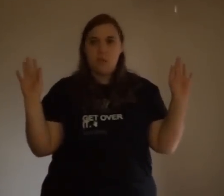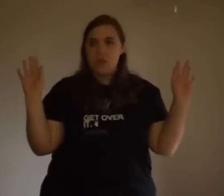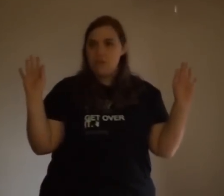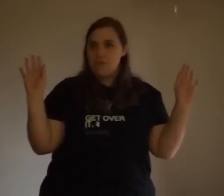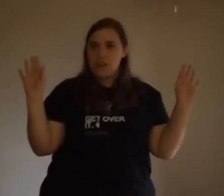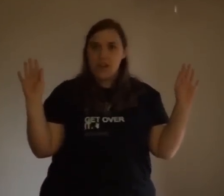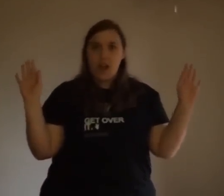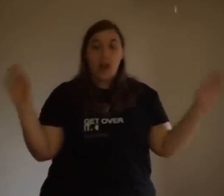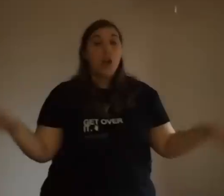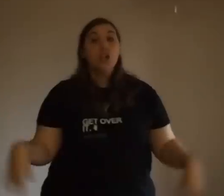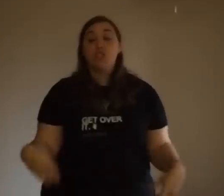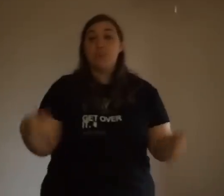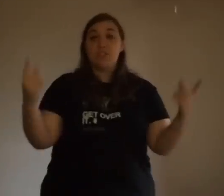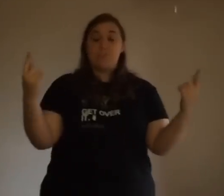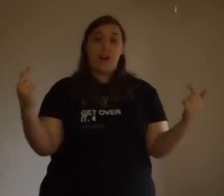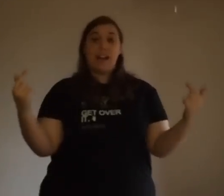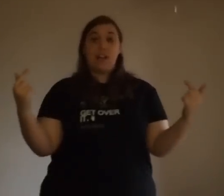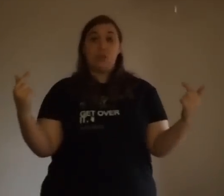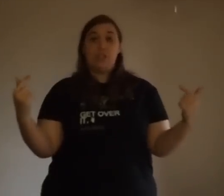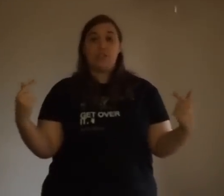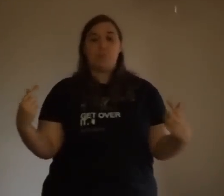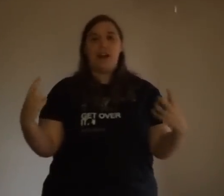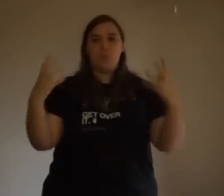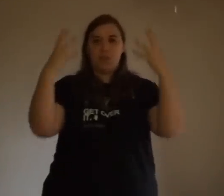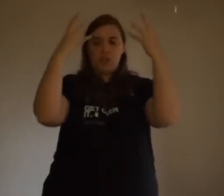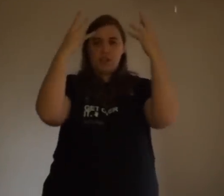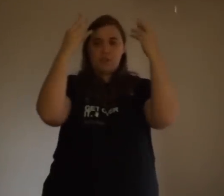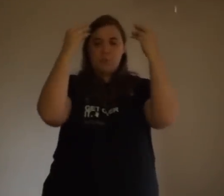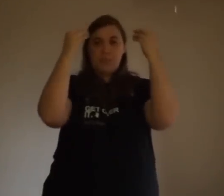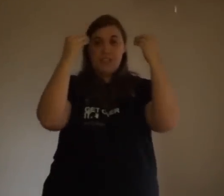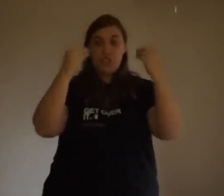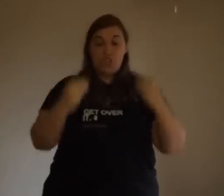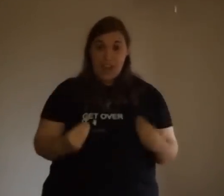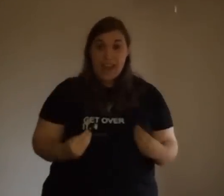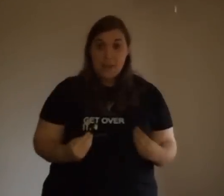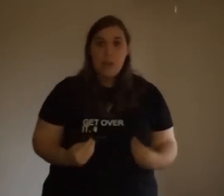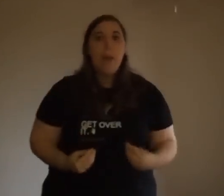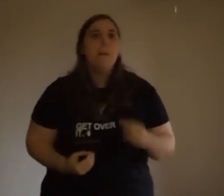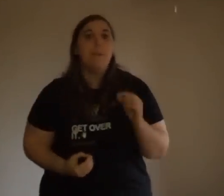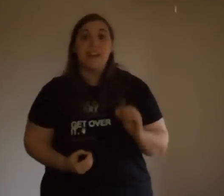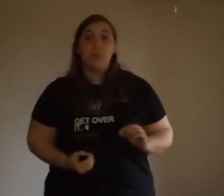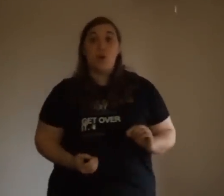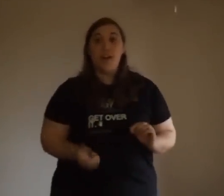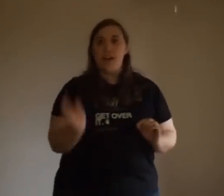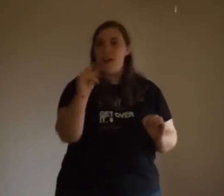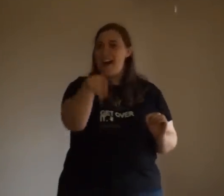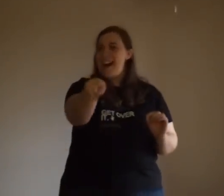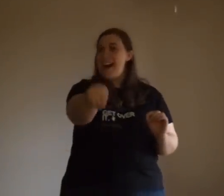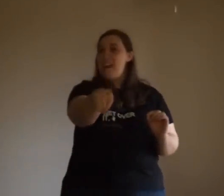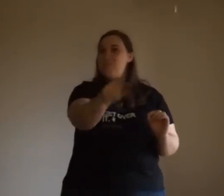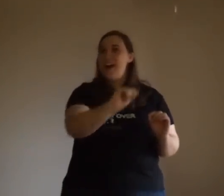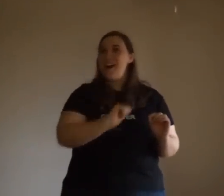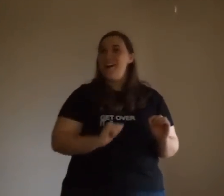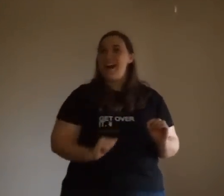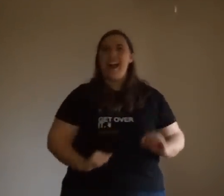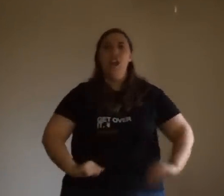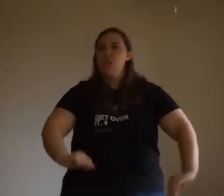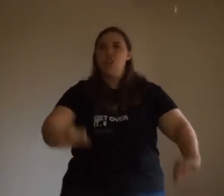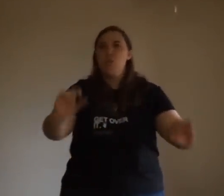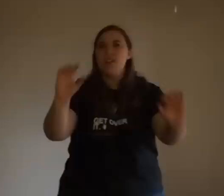human you really are." To which Spock can only respond with a look of complete shame, making McCoy go, "Ah, I'm right, aren't I? You wouldn't